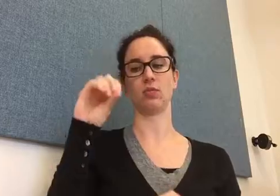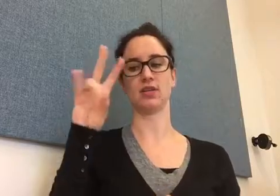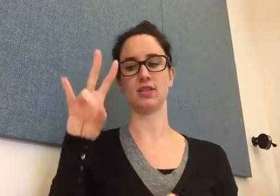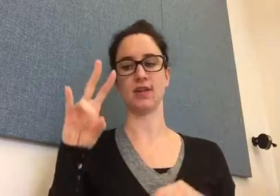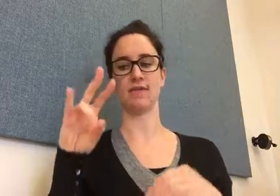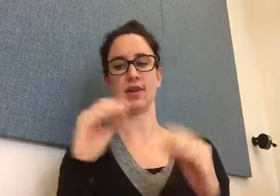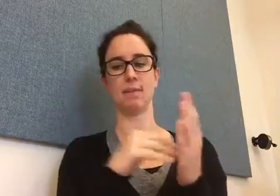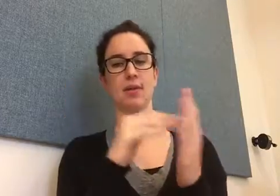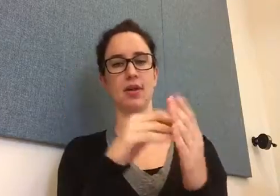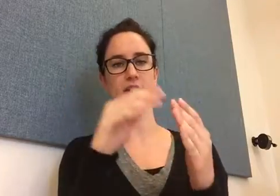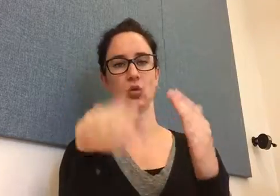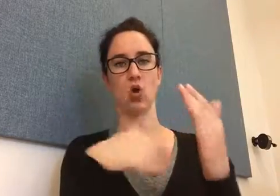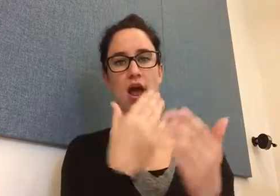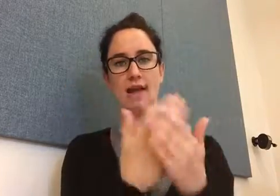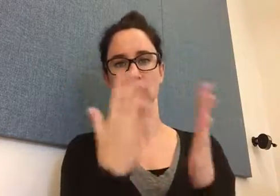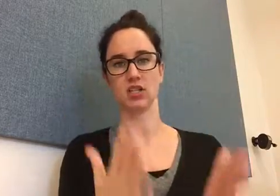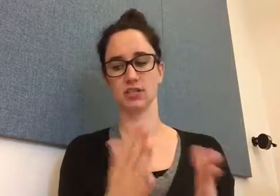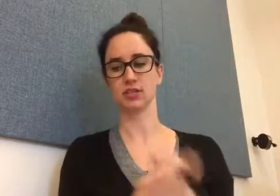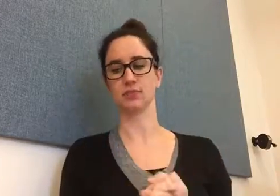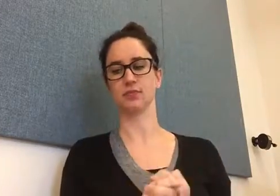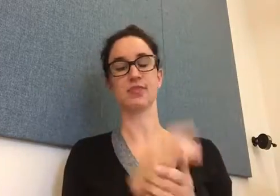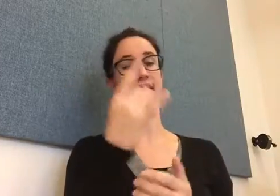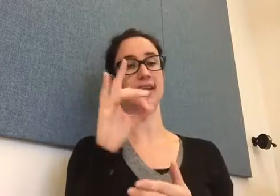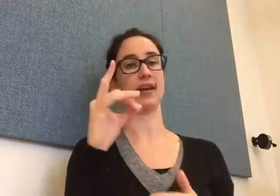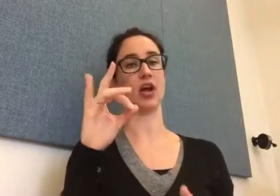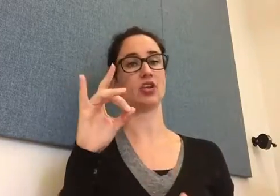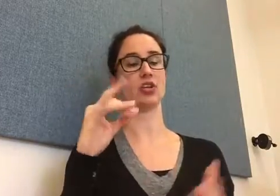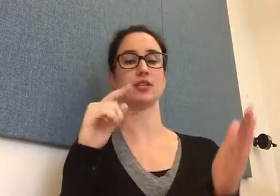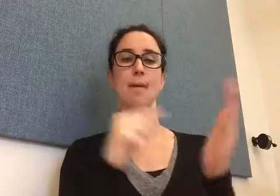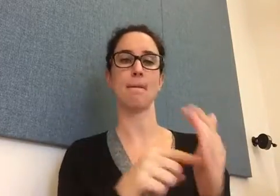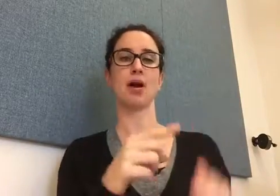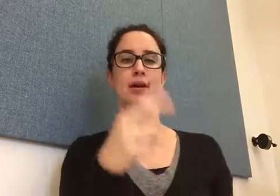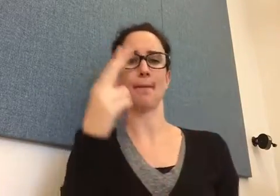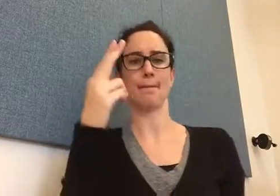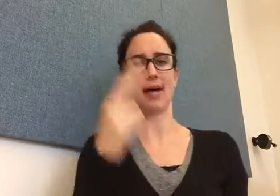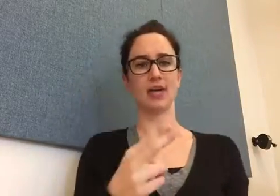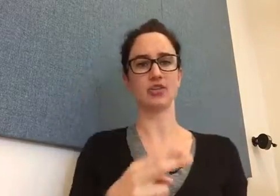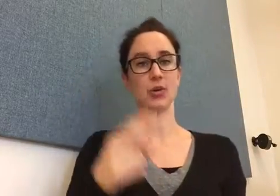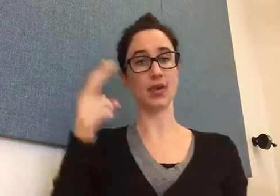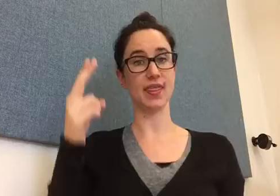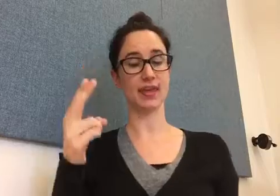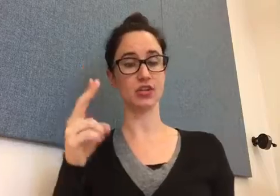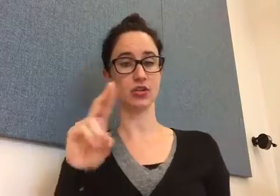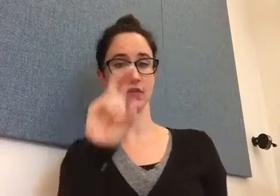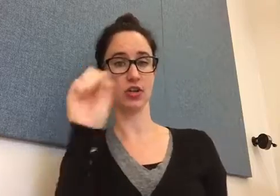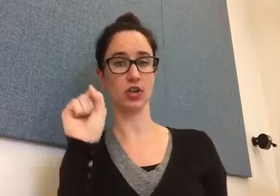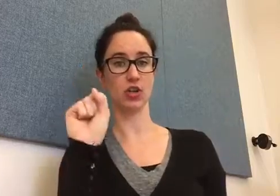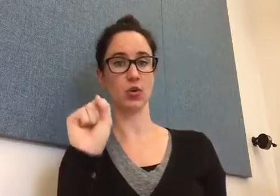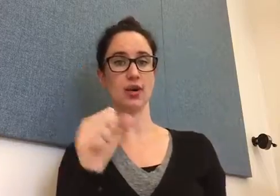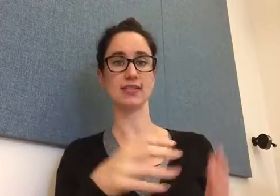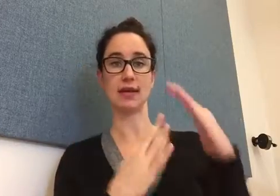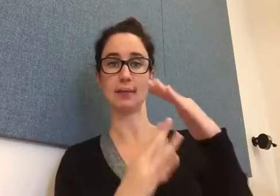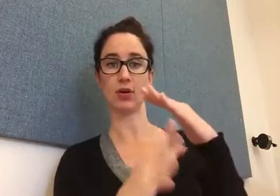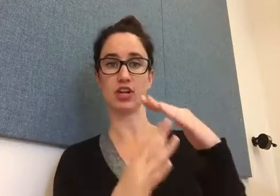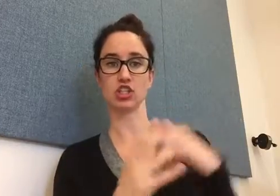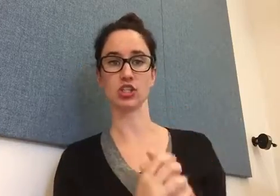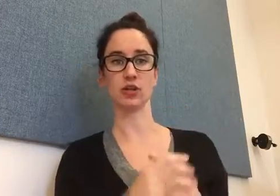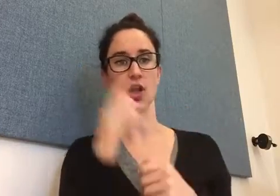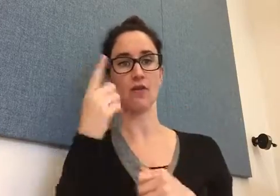The 1800s marked a milestone in the history of U.S. immigration. For the first time, more than 1